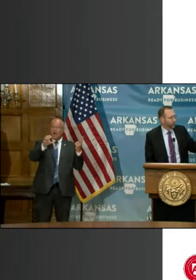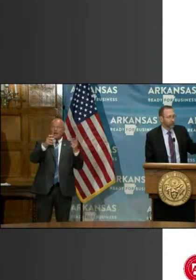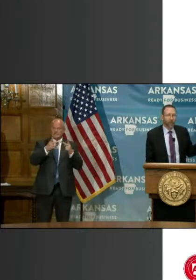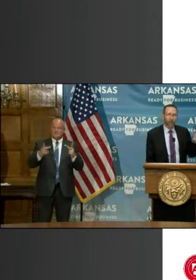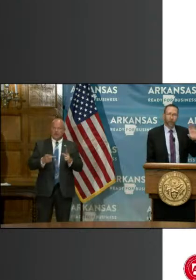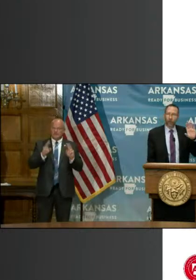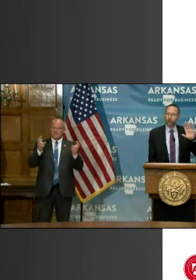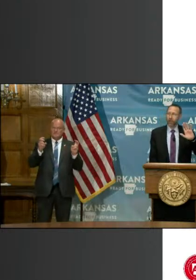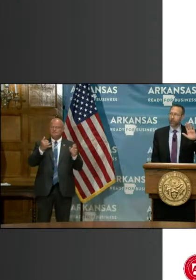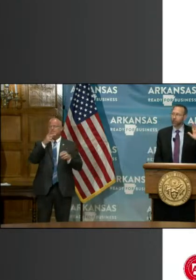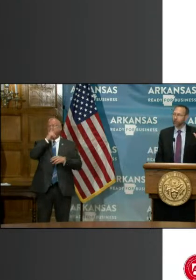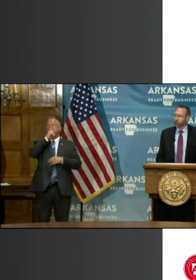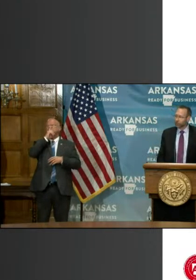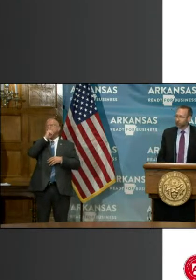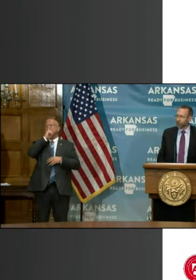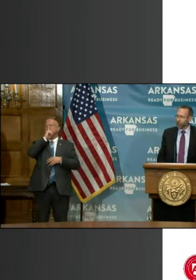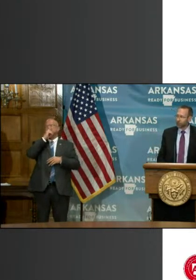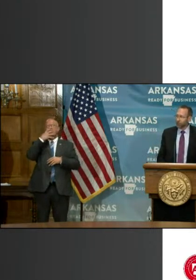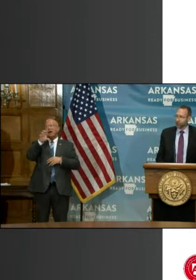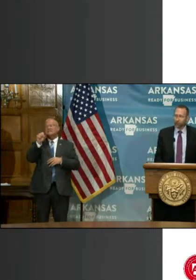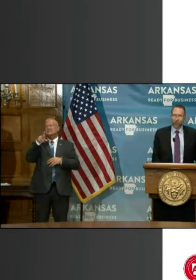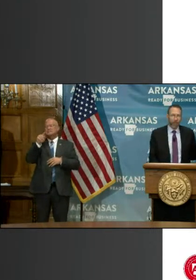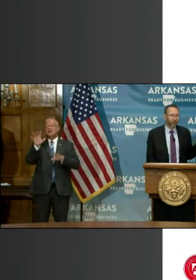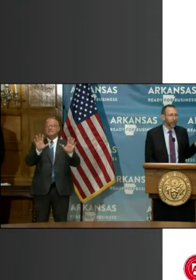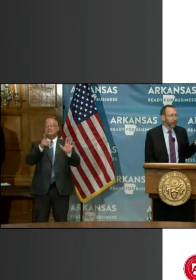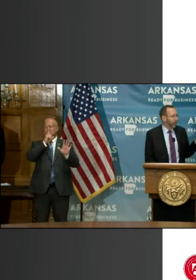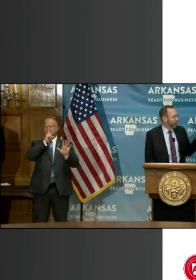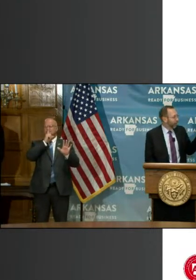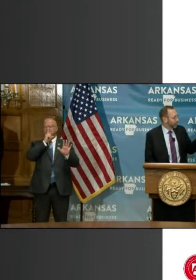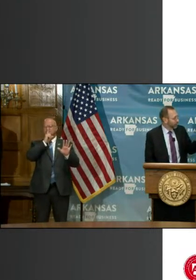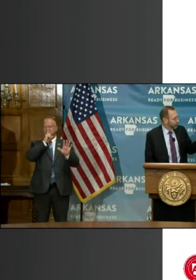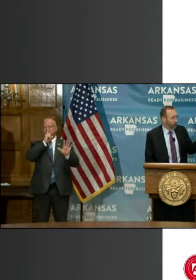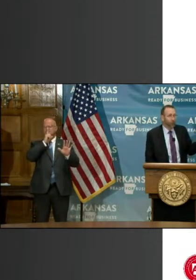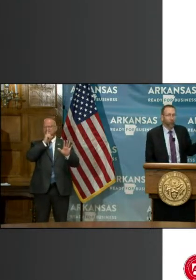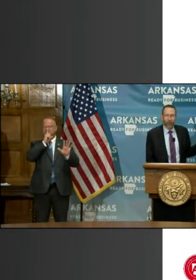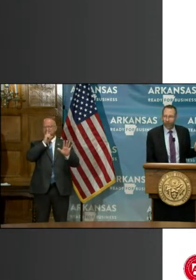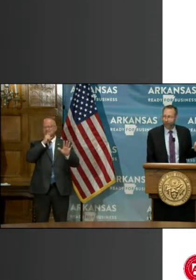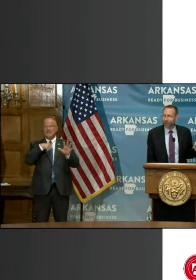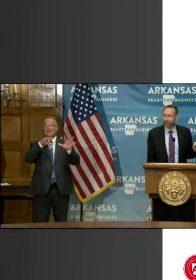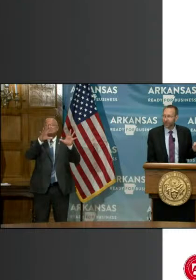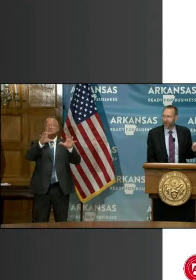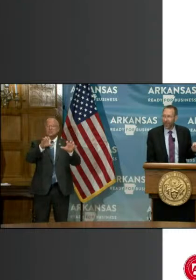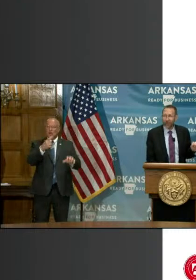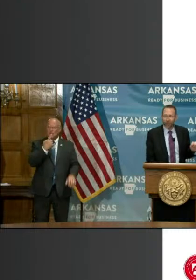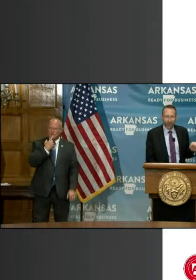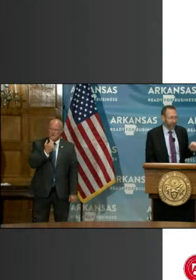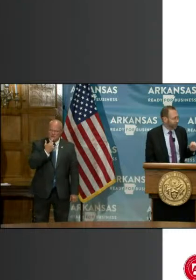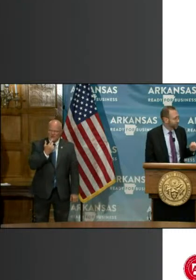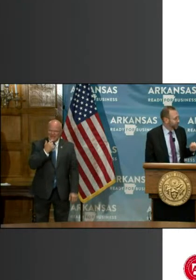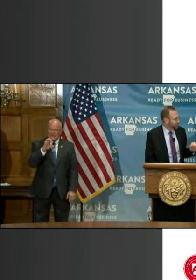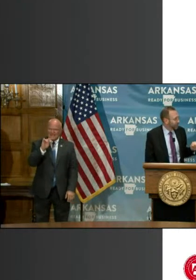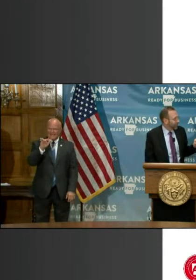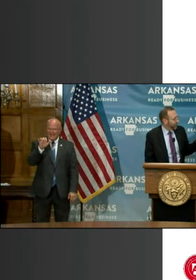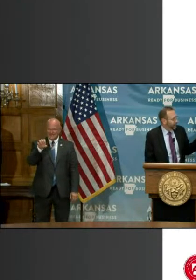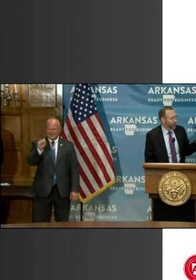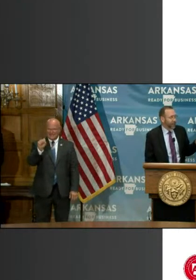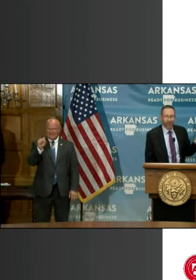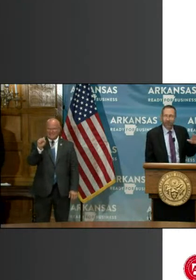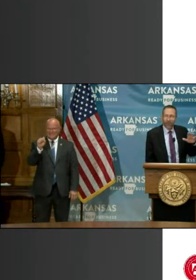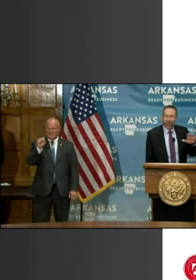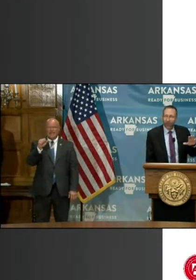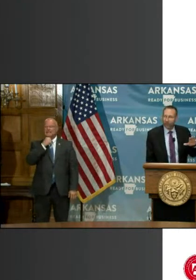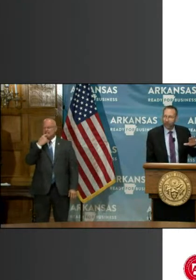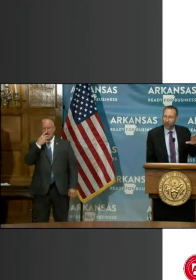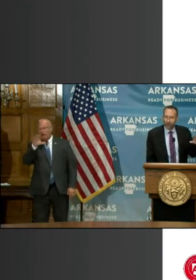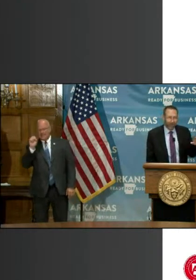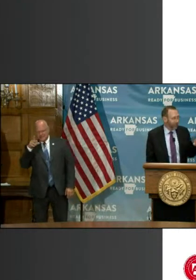spots. Well, I'm not going to use the term hot spots. We have dark red counties. I